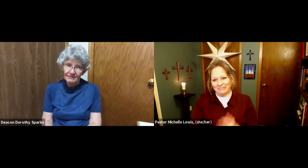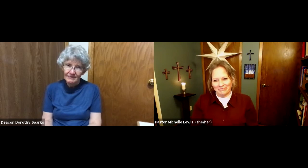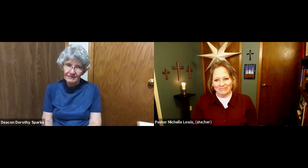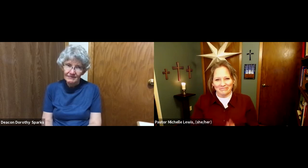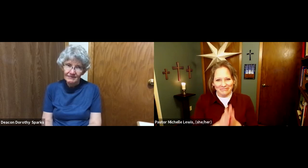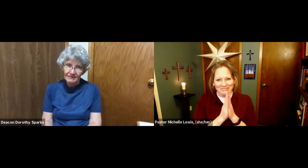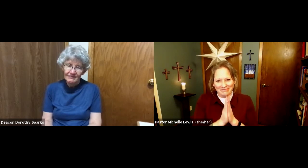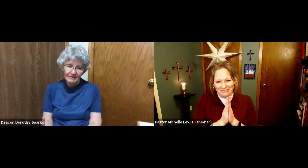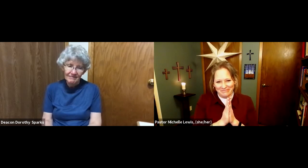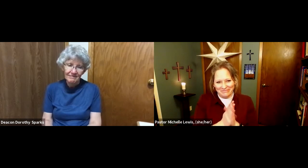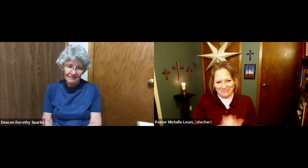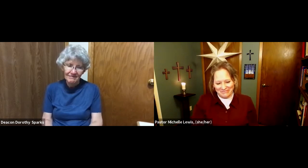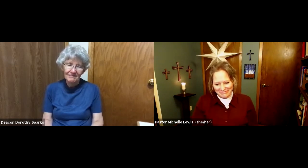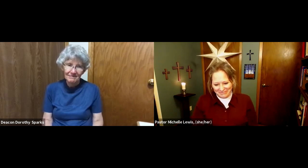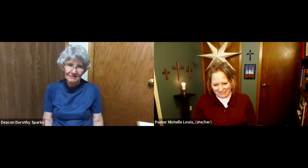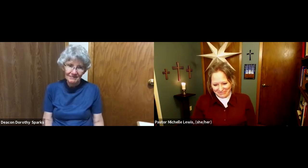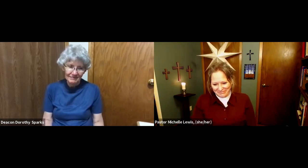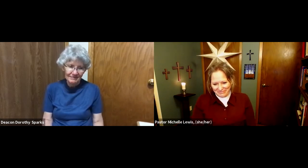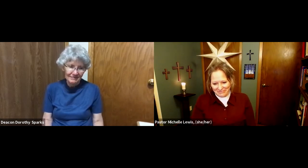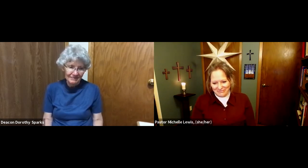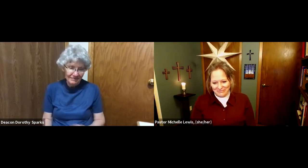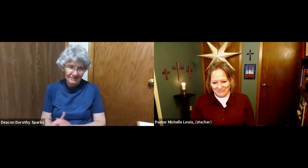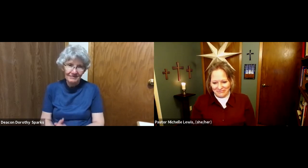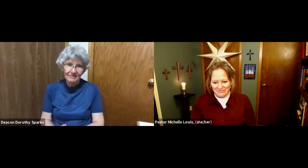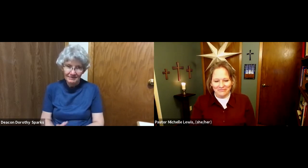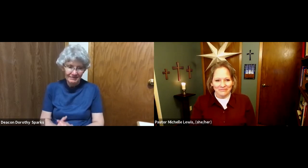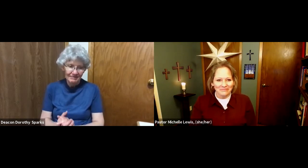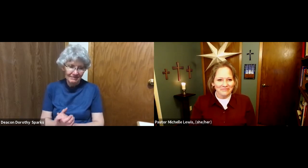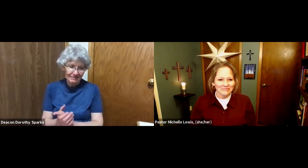offering. Amen.